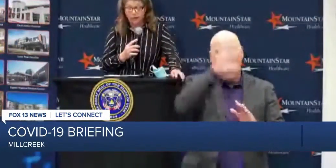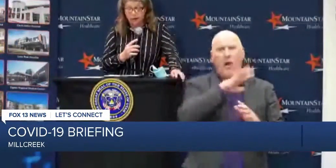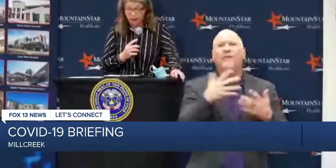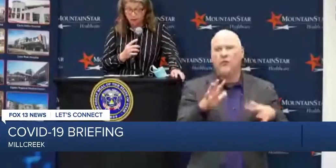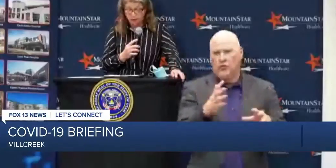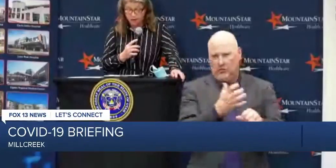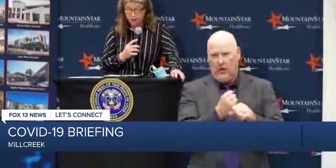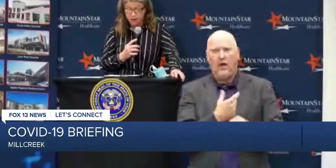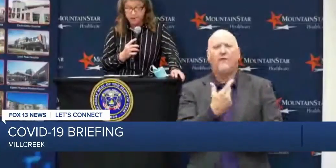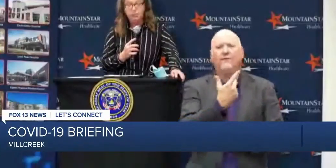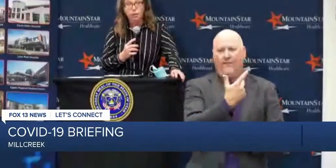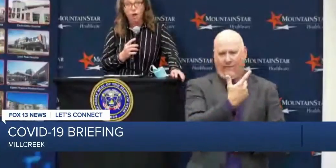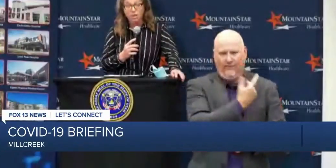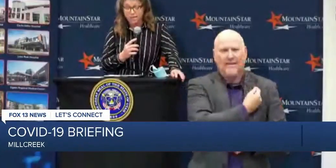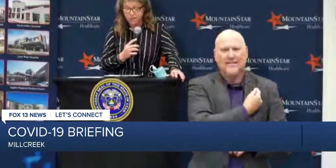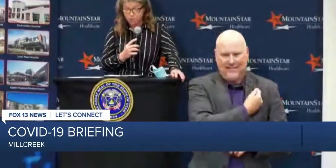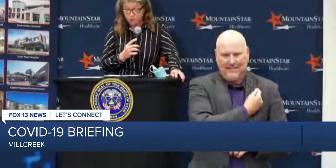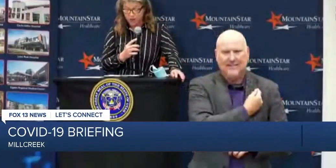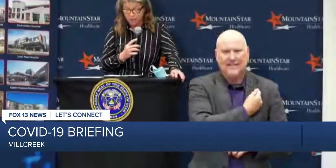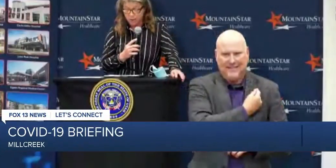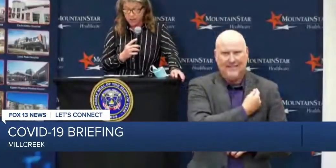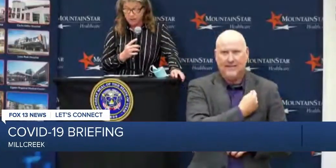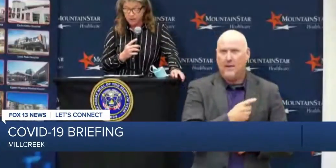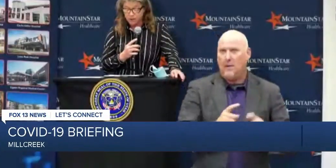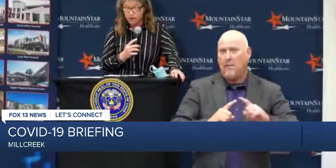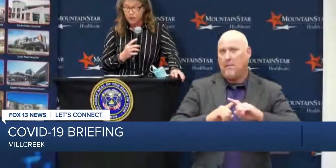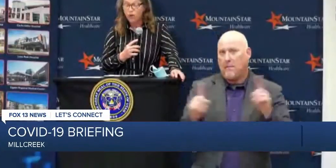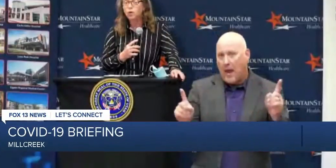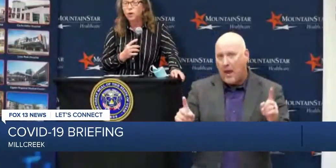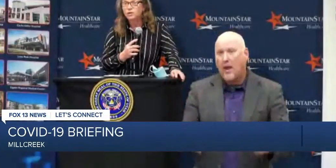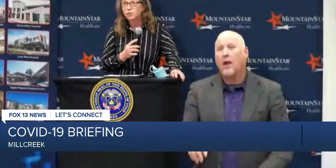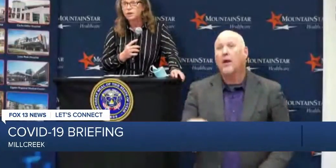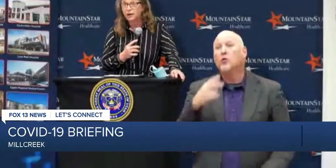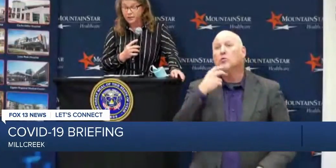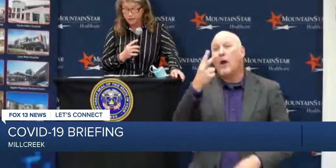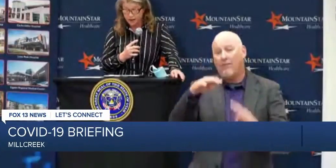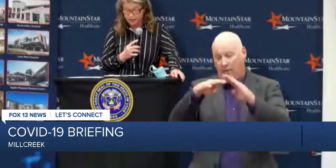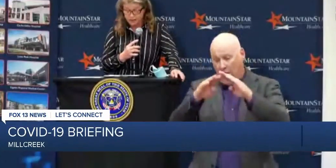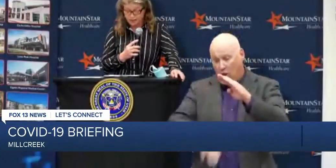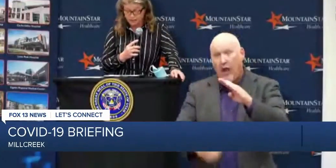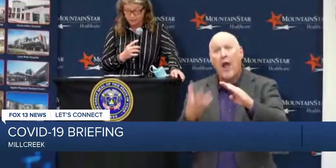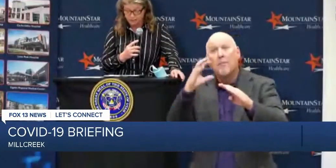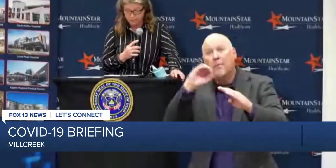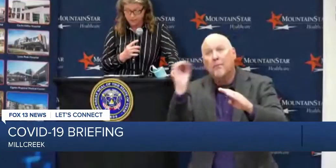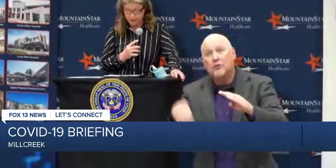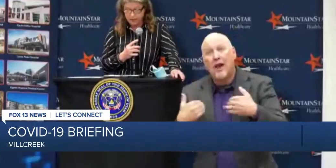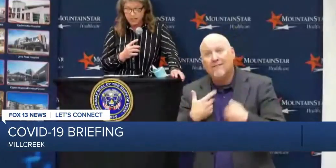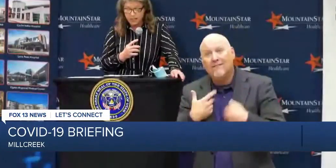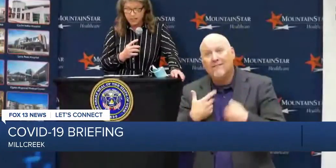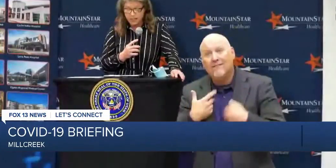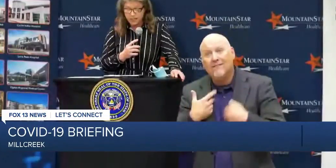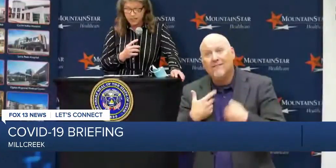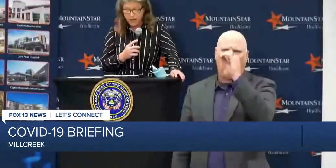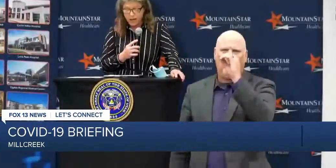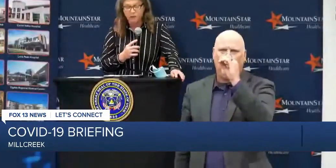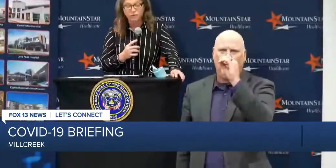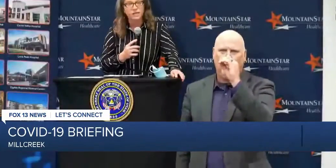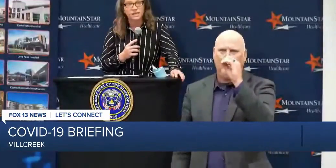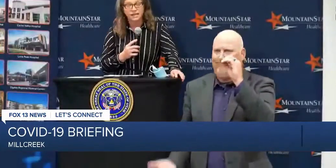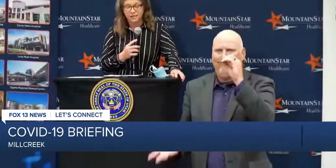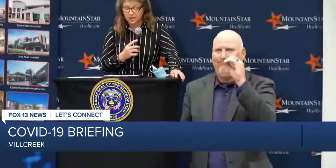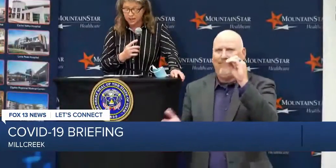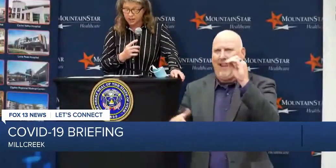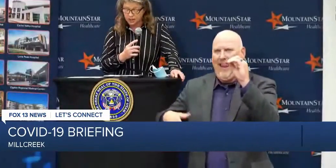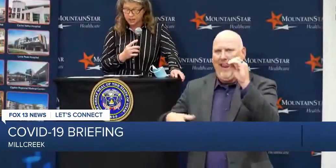more important than ever to take precautions to protect those who are too young to be vaccinated. That's why yesterday,